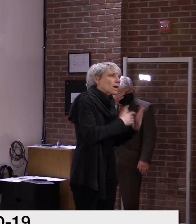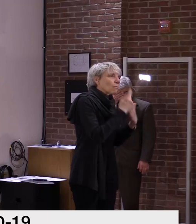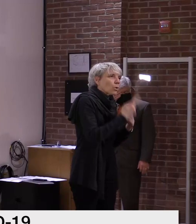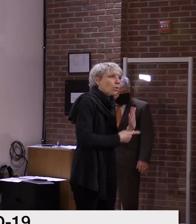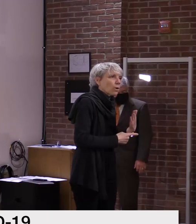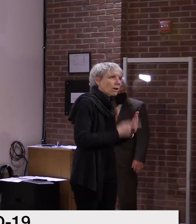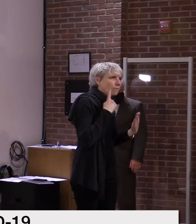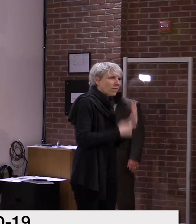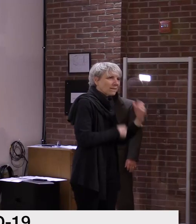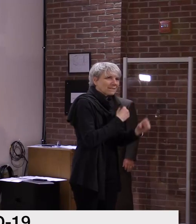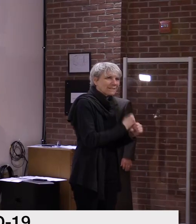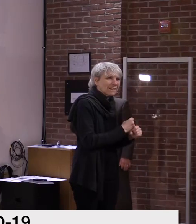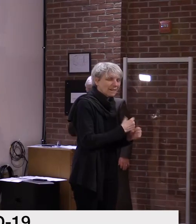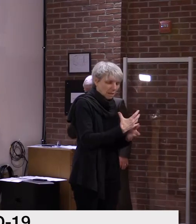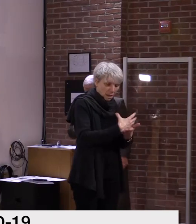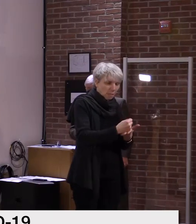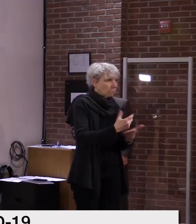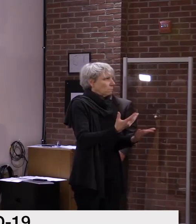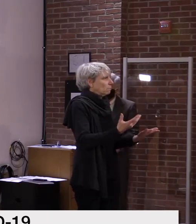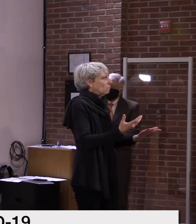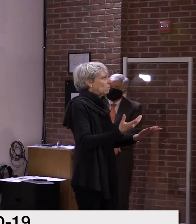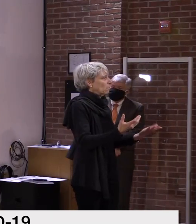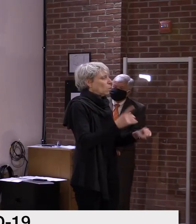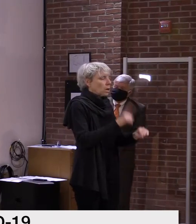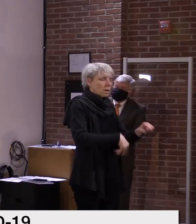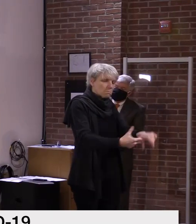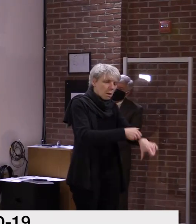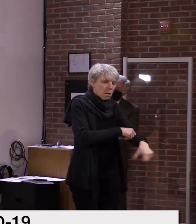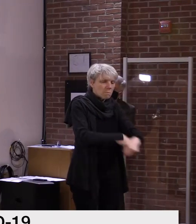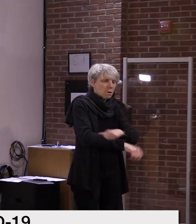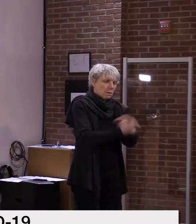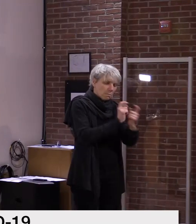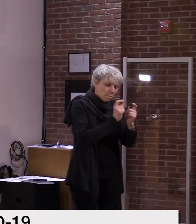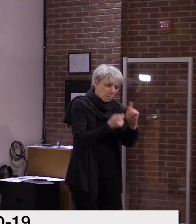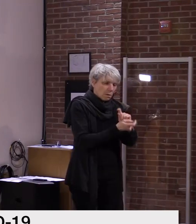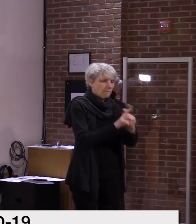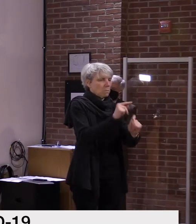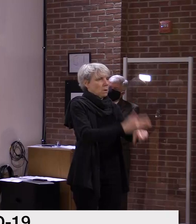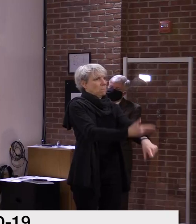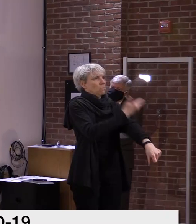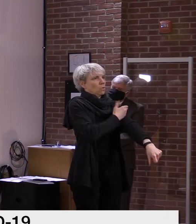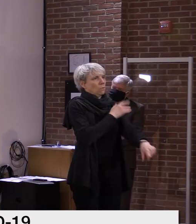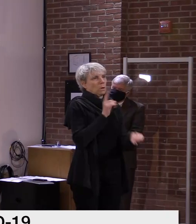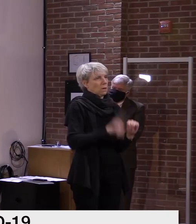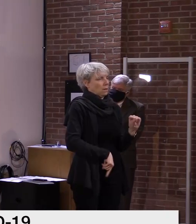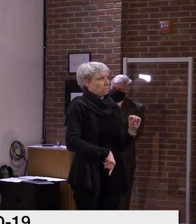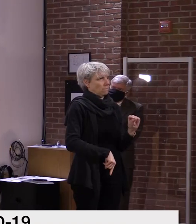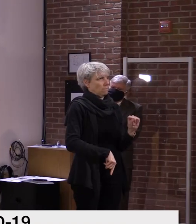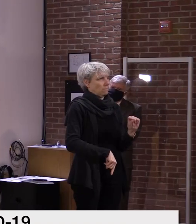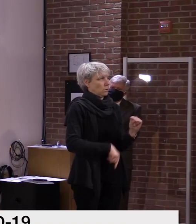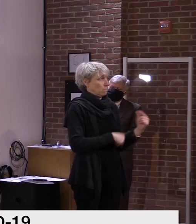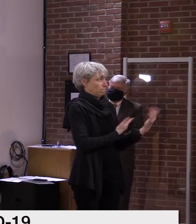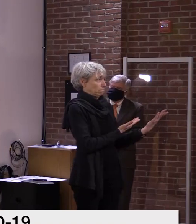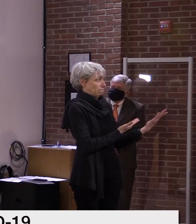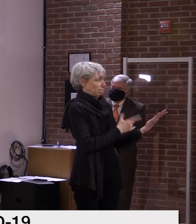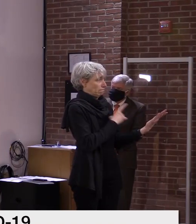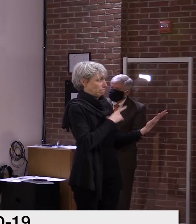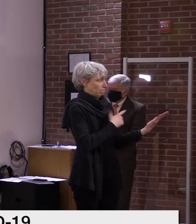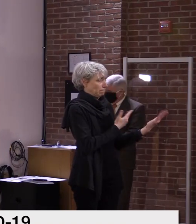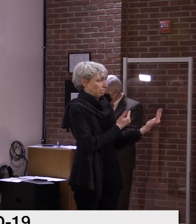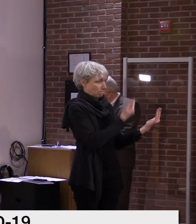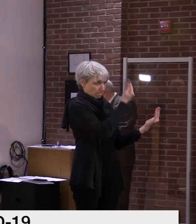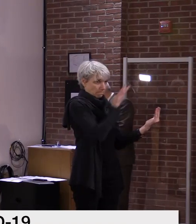to transform Vermont in the way I envision it. And I'm still waiting to hear from them what their plan